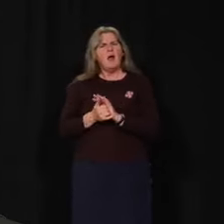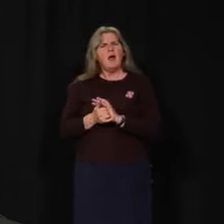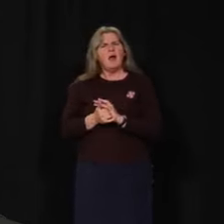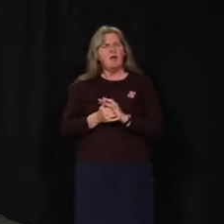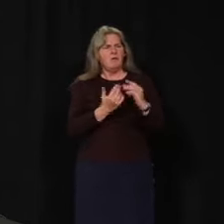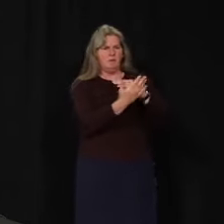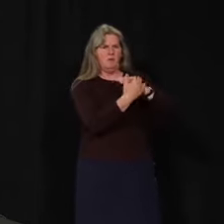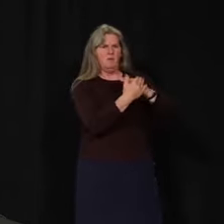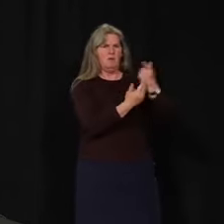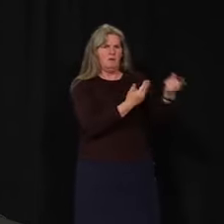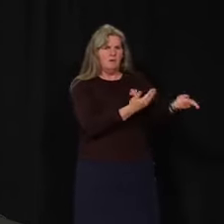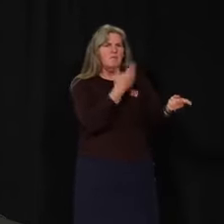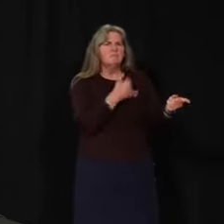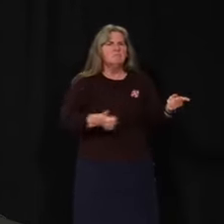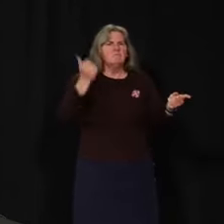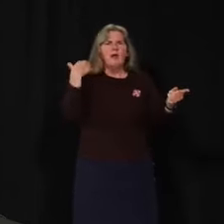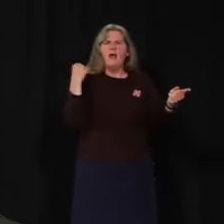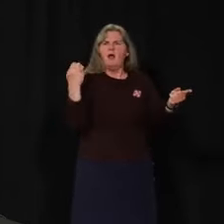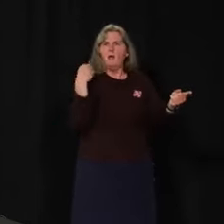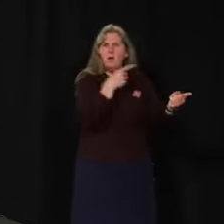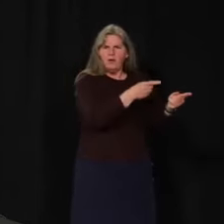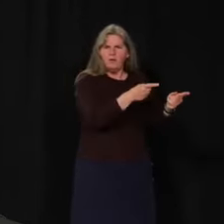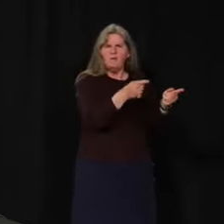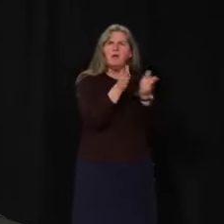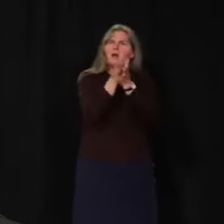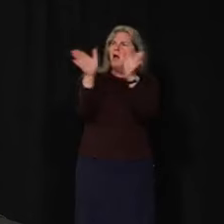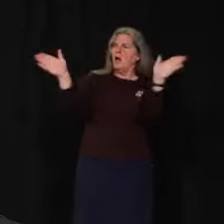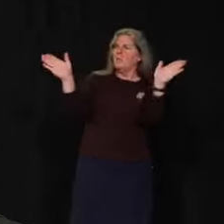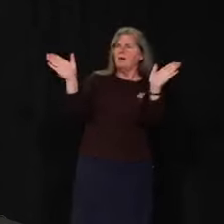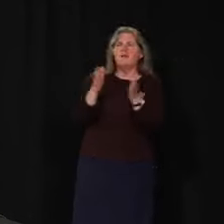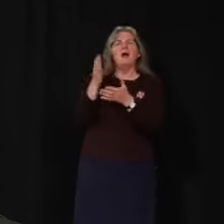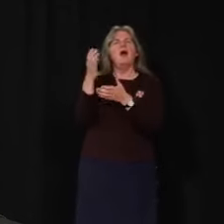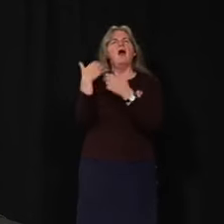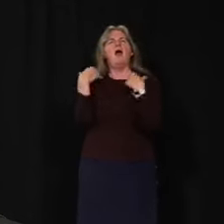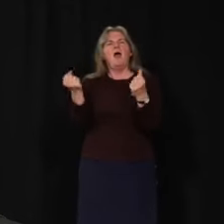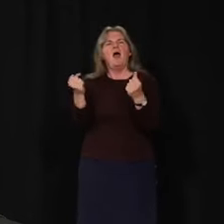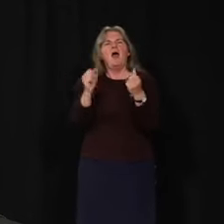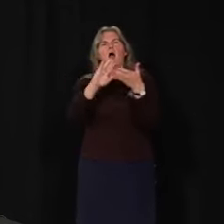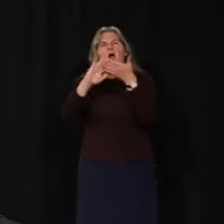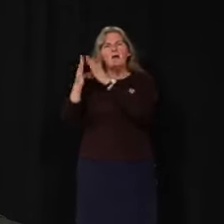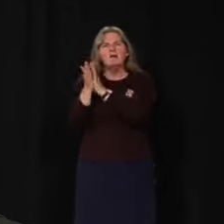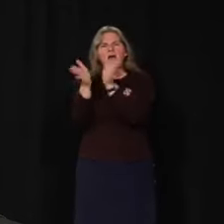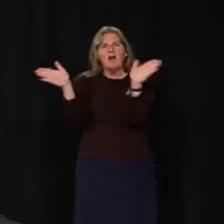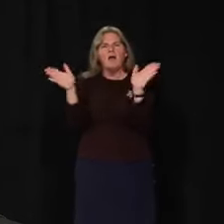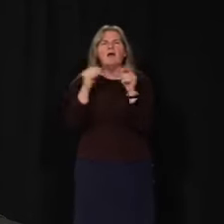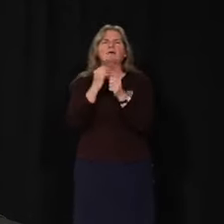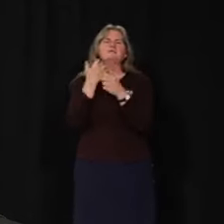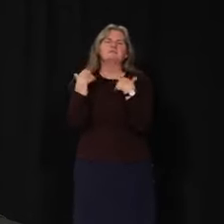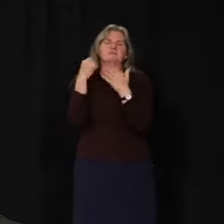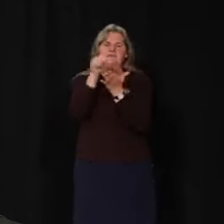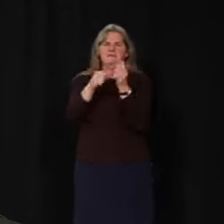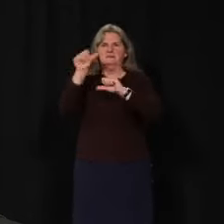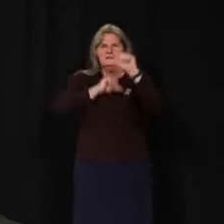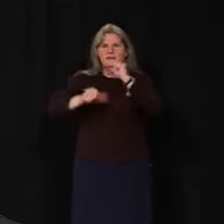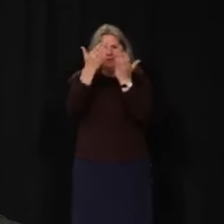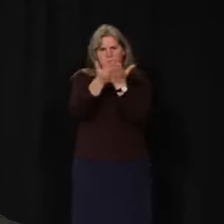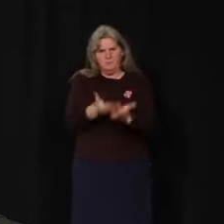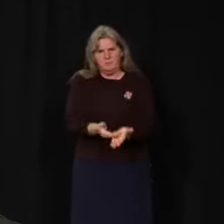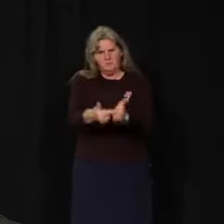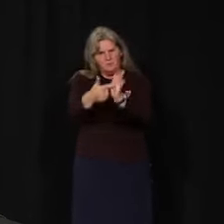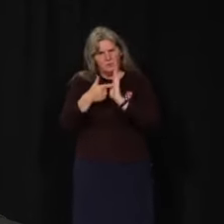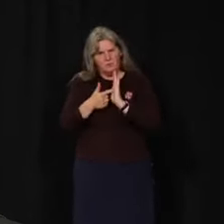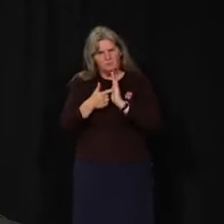the Chief Medical Officer of Health and the public health community and public health science. Since